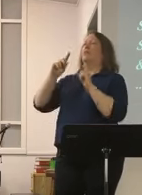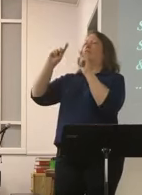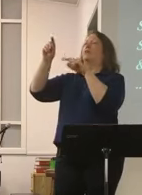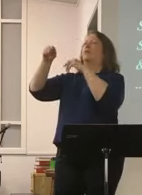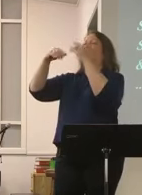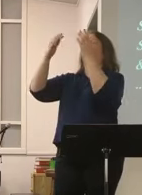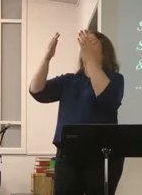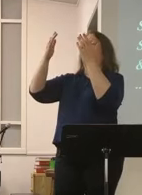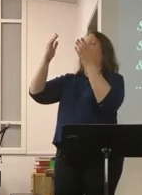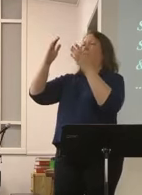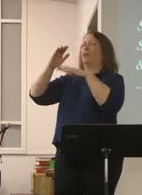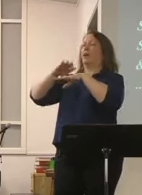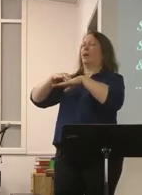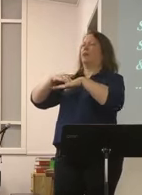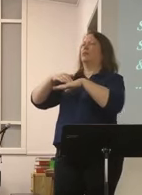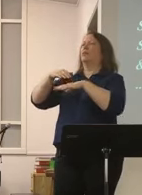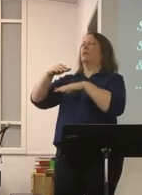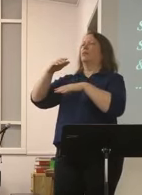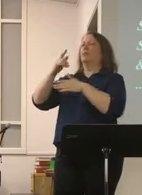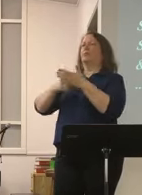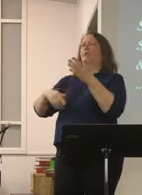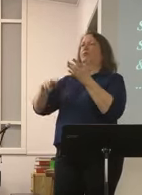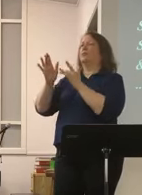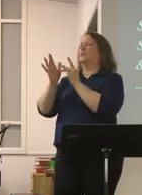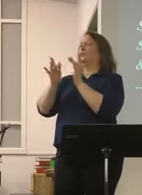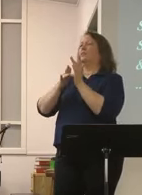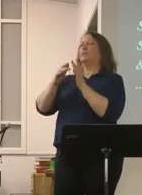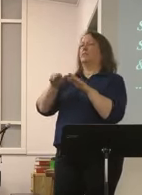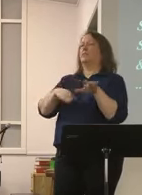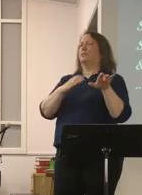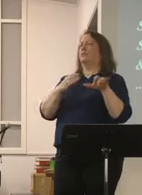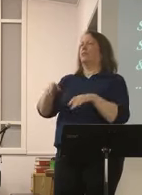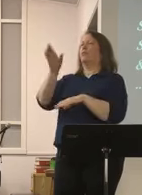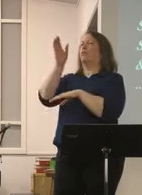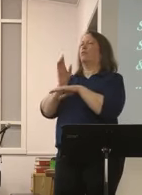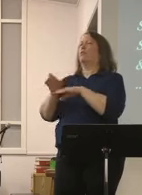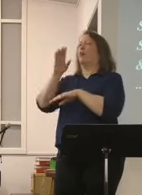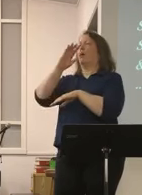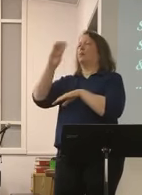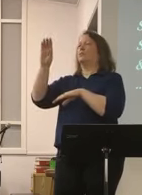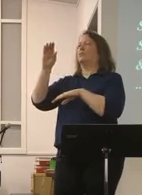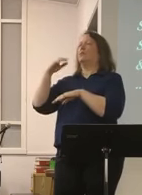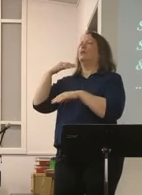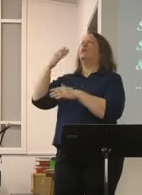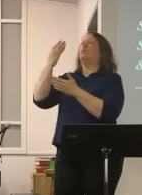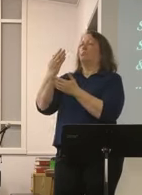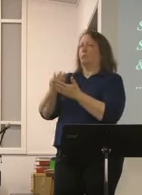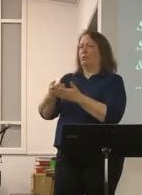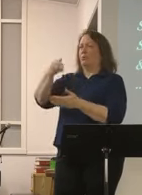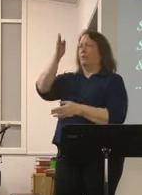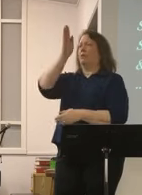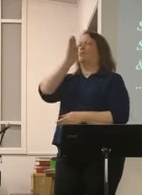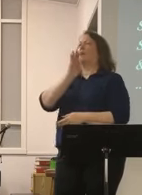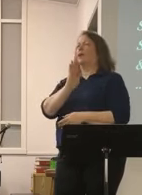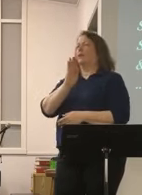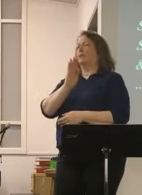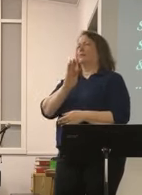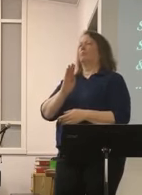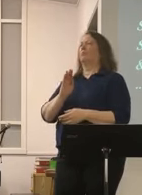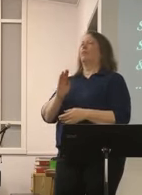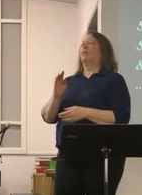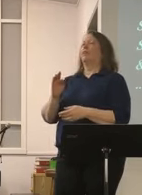heaven based on what Jesus did for us on the cross. He proved that he was God.